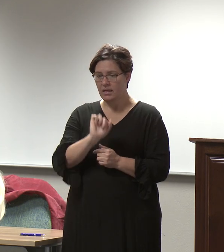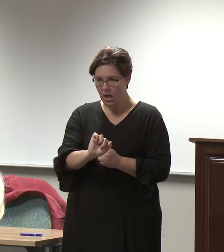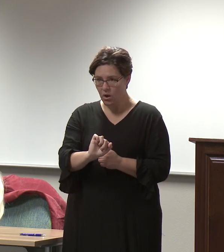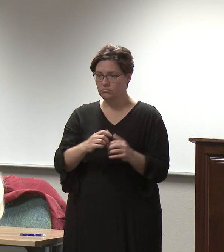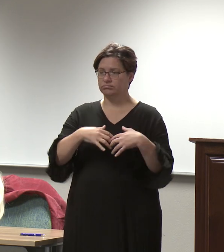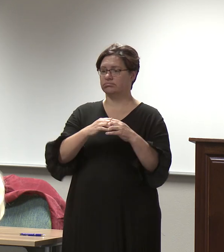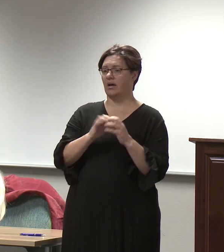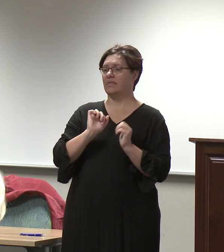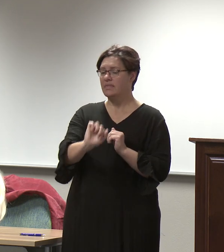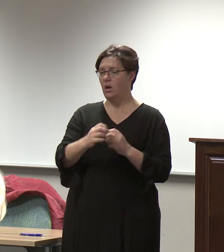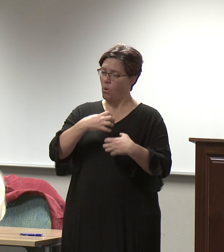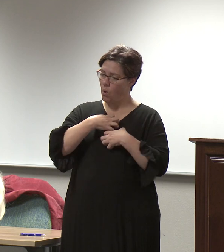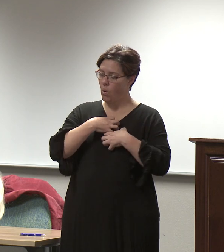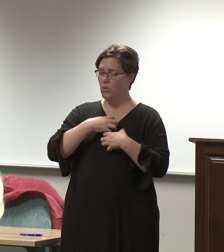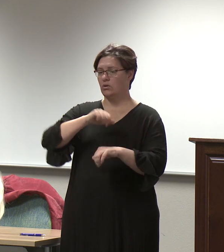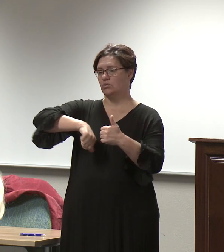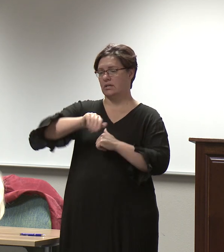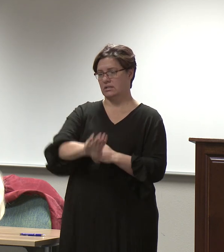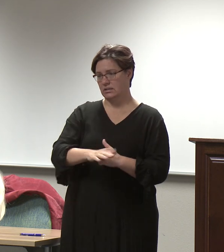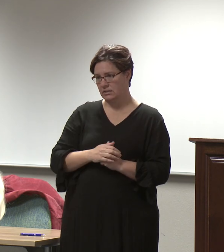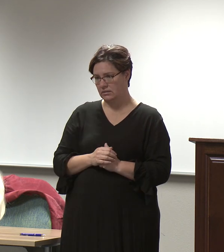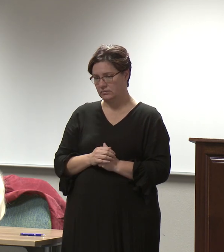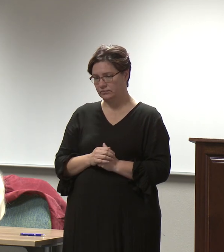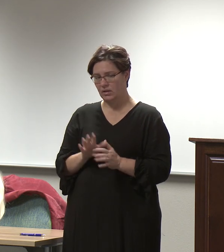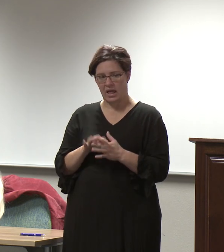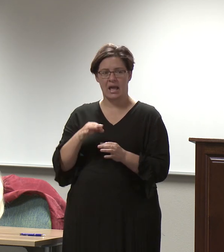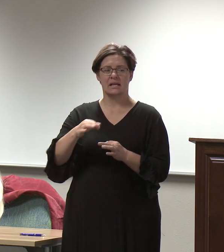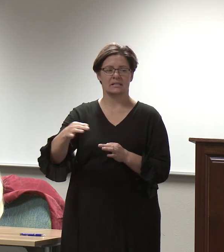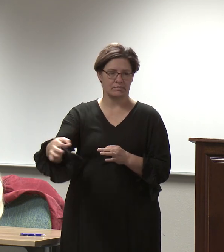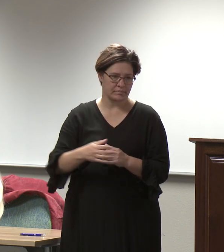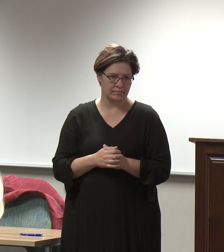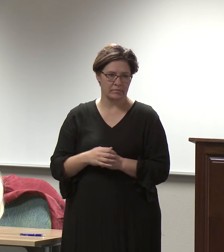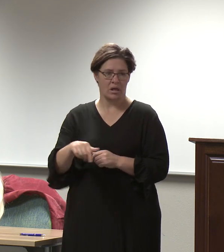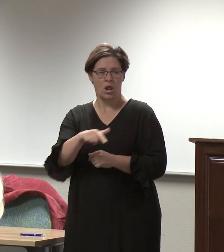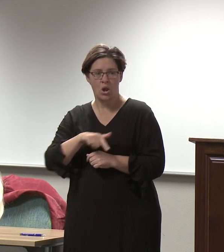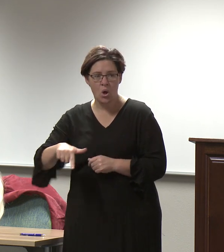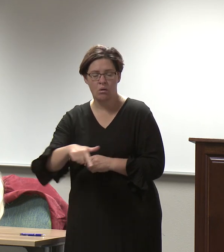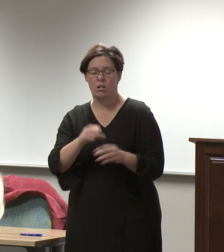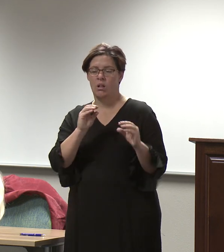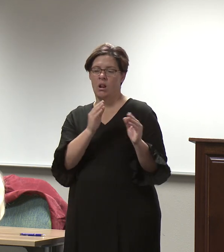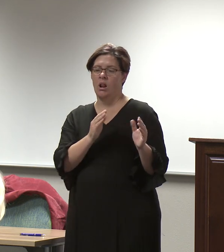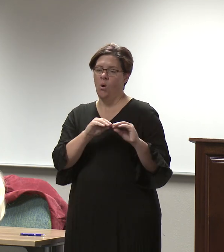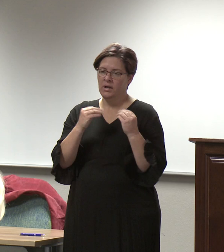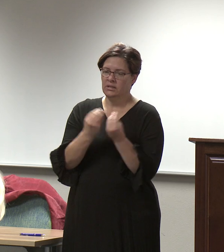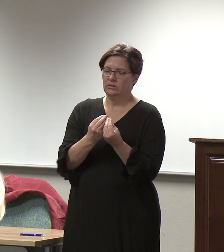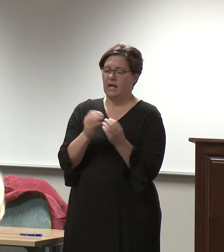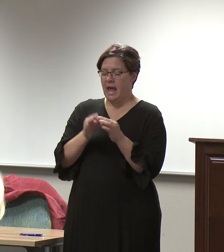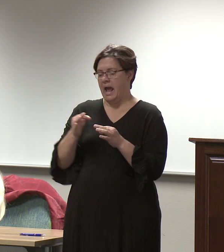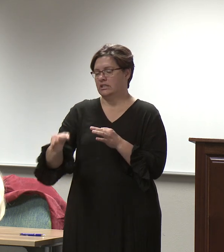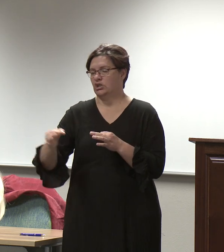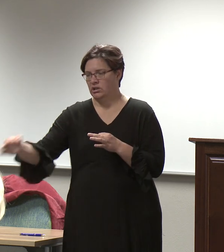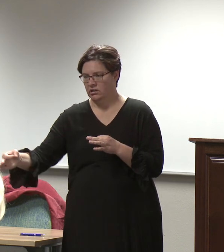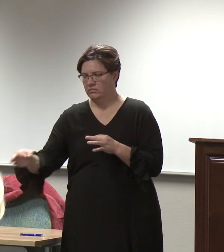civil society. So sometimes they are extensions. The local organizations are extensions